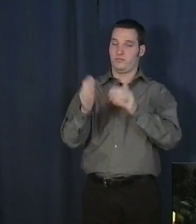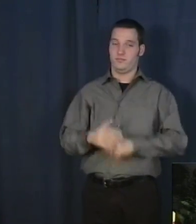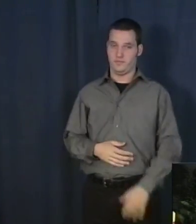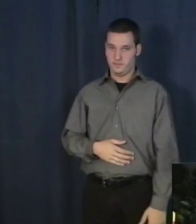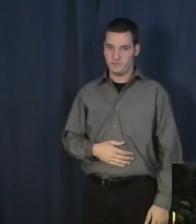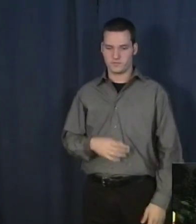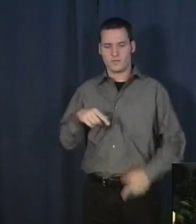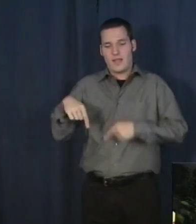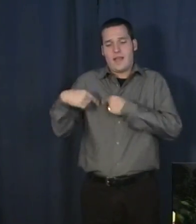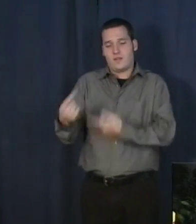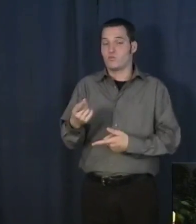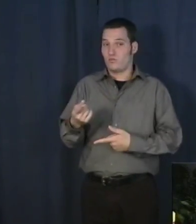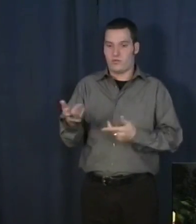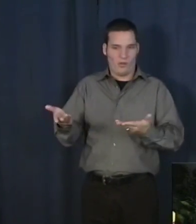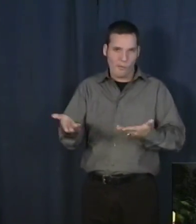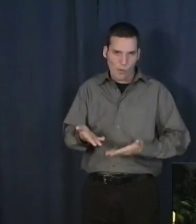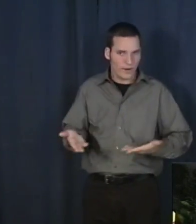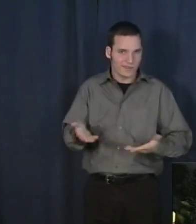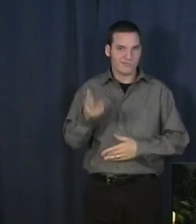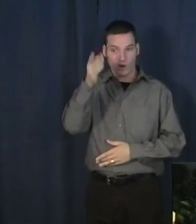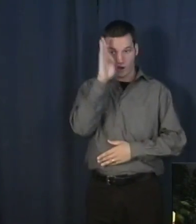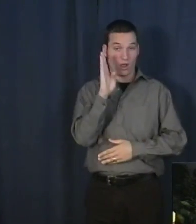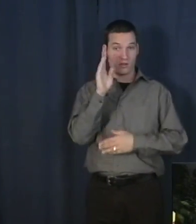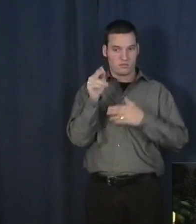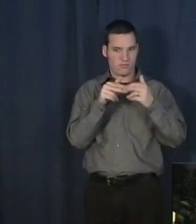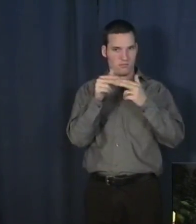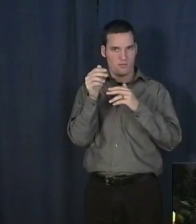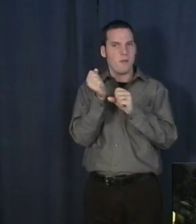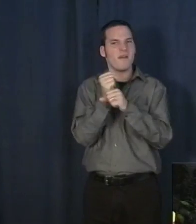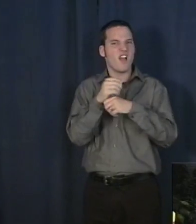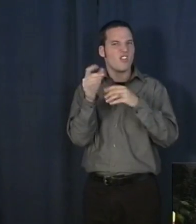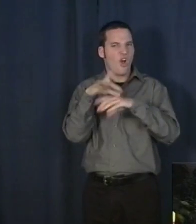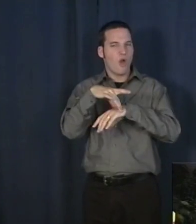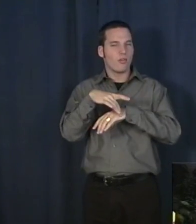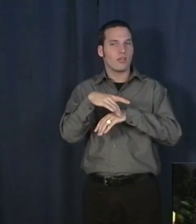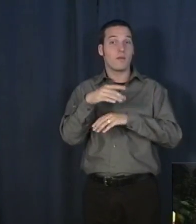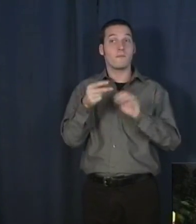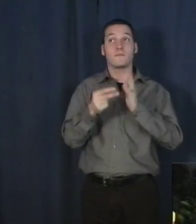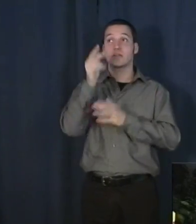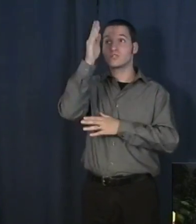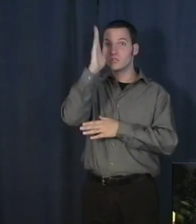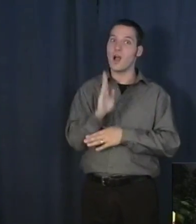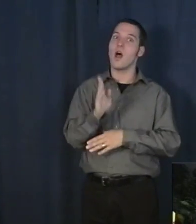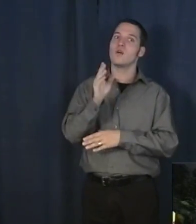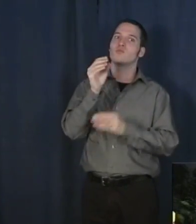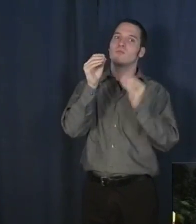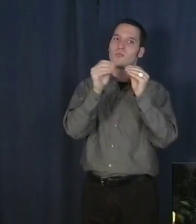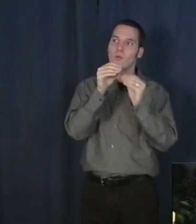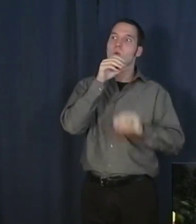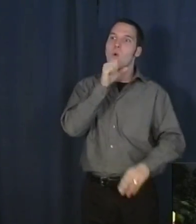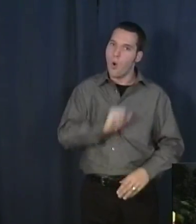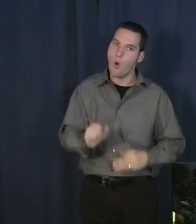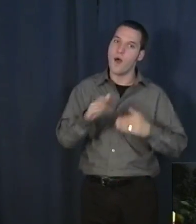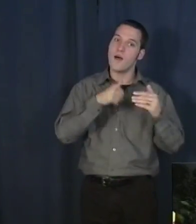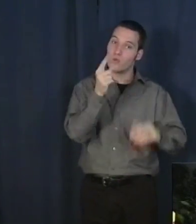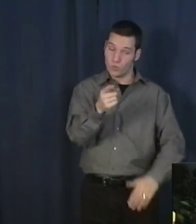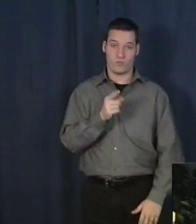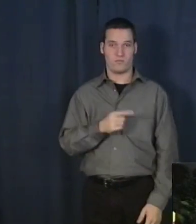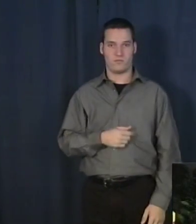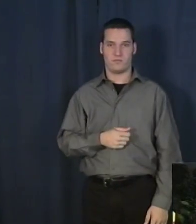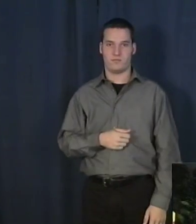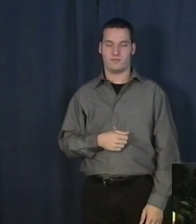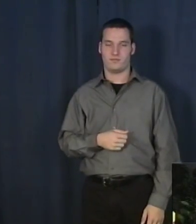carefully. Since you were not here when God built the earth, that means that God is older than you